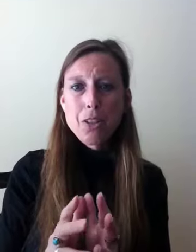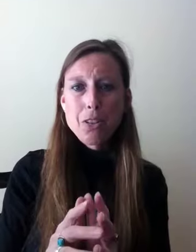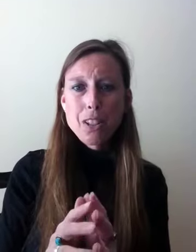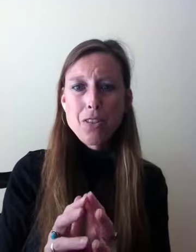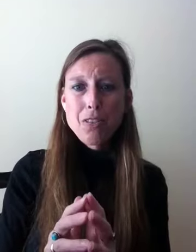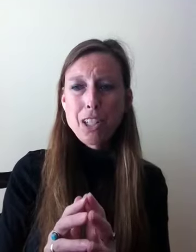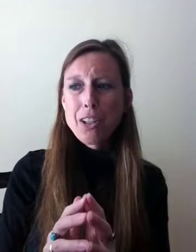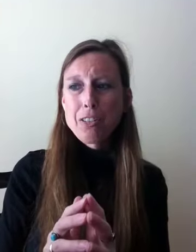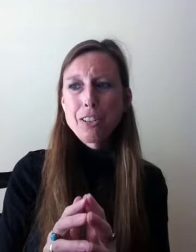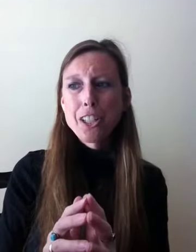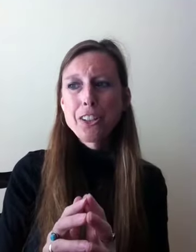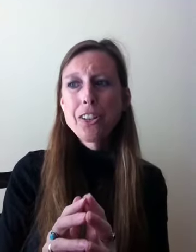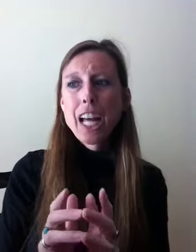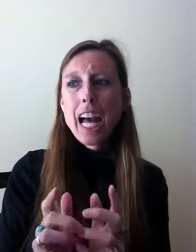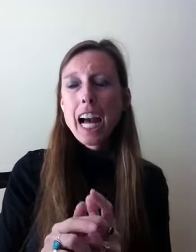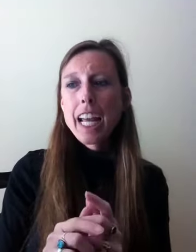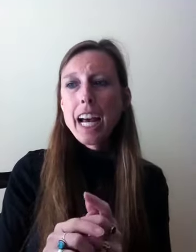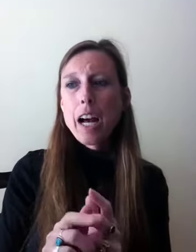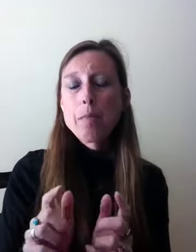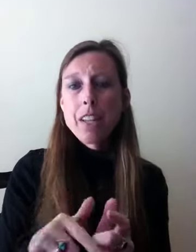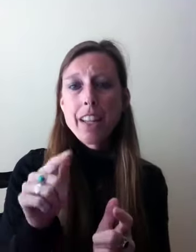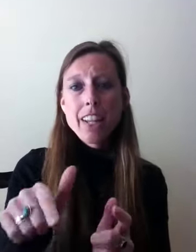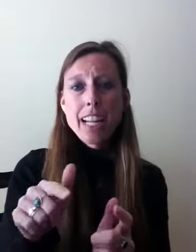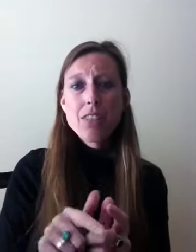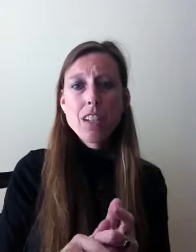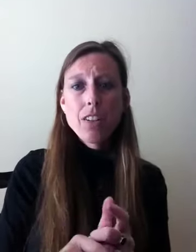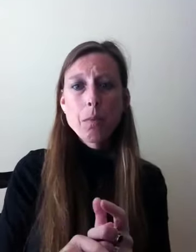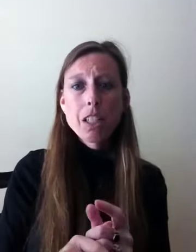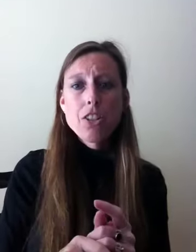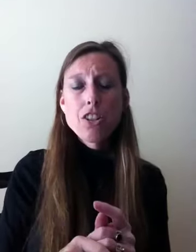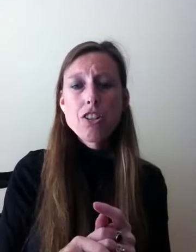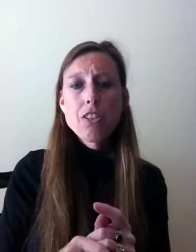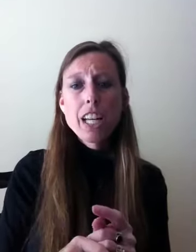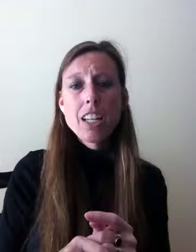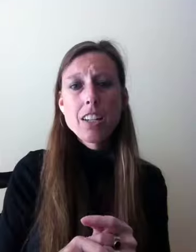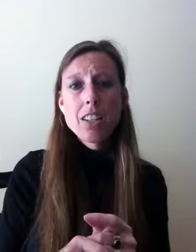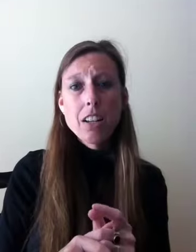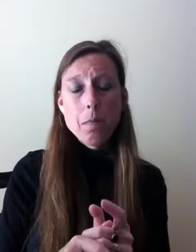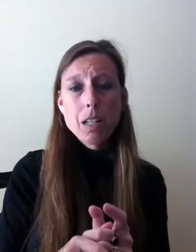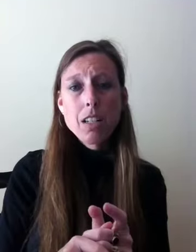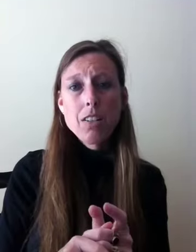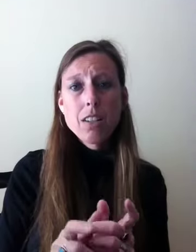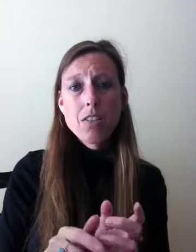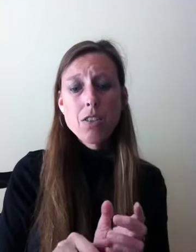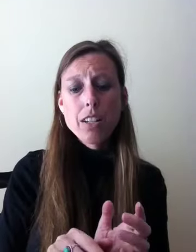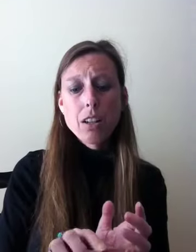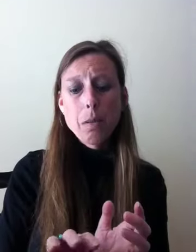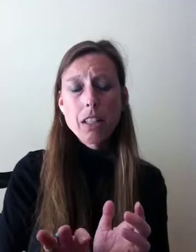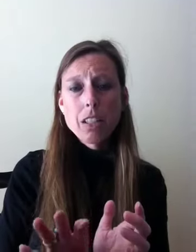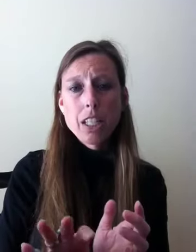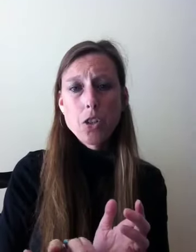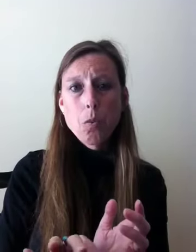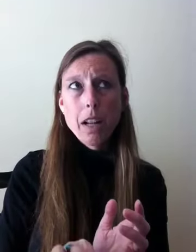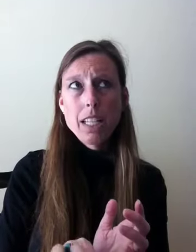do this video for you. The next video I'm going to do is the numbers, because you guys are going to be learning 20